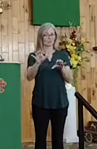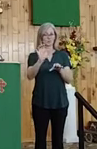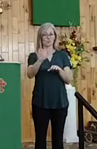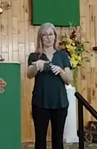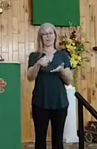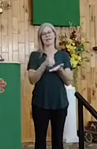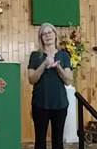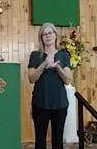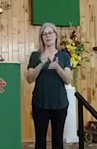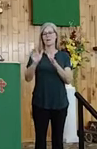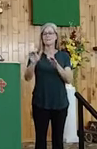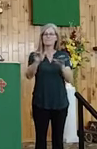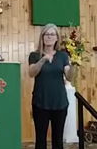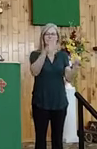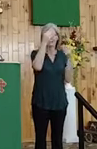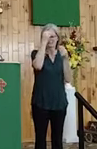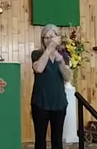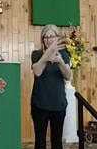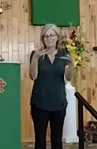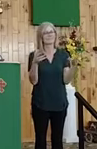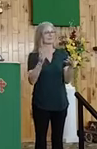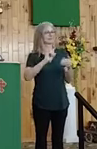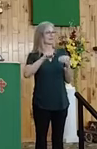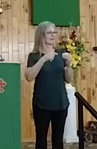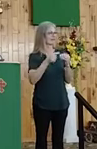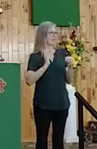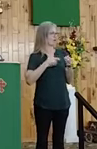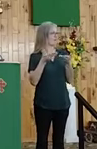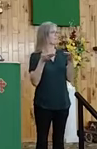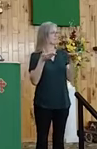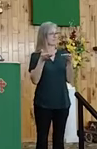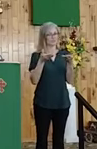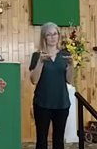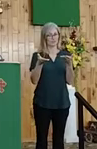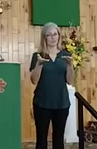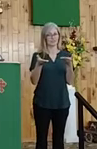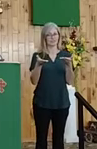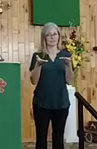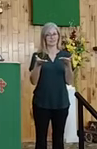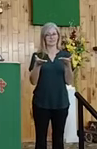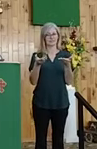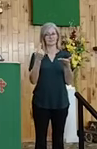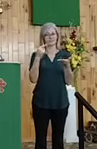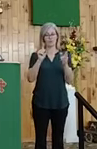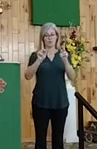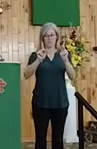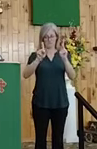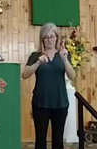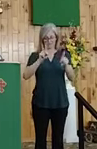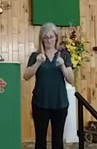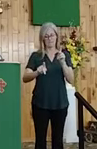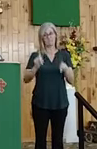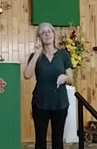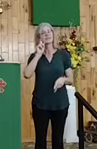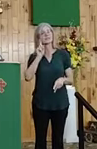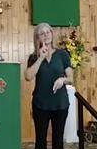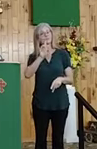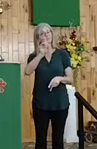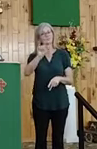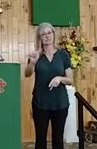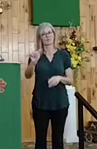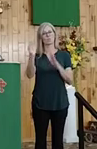By doing so, you help us spread the word about our ministry to persons who are deaf or disabled.